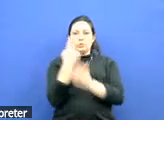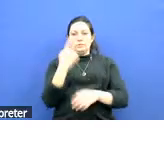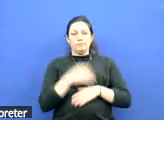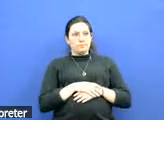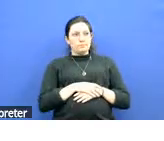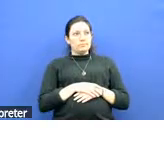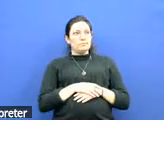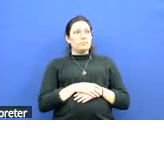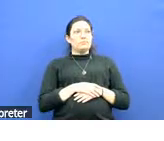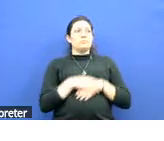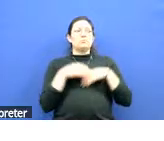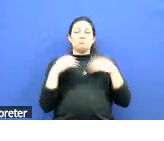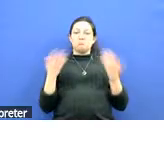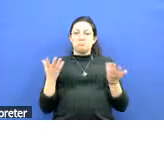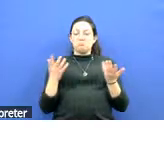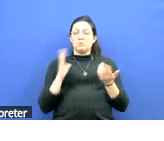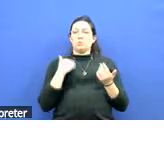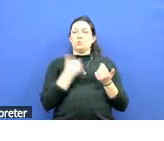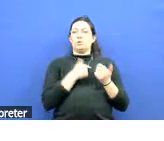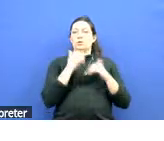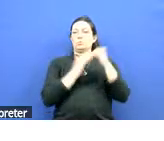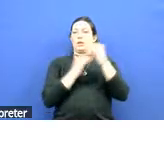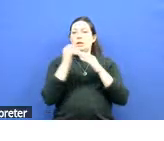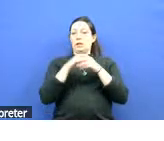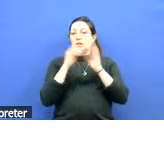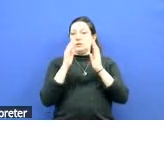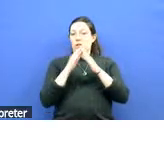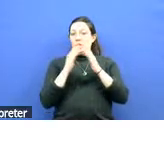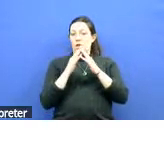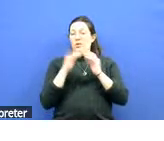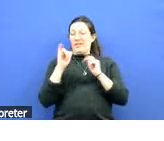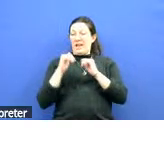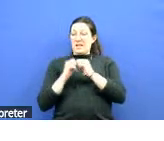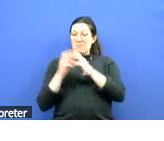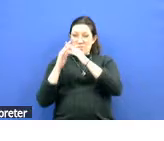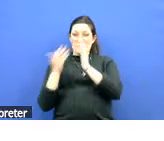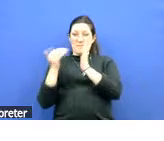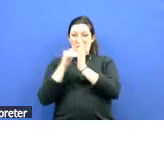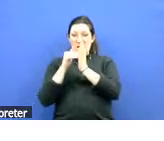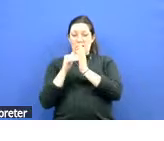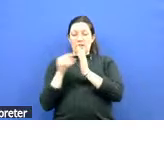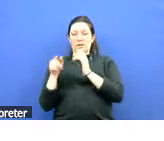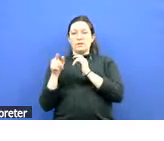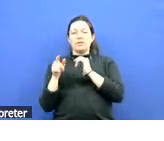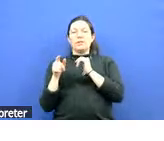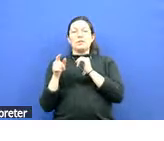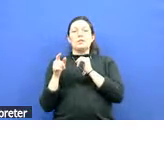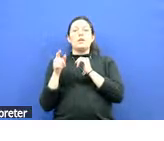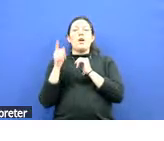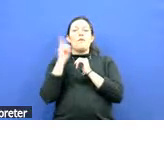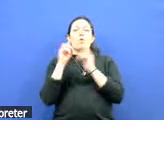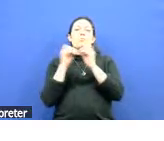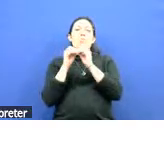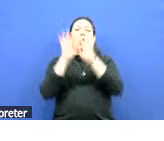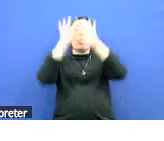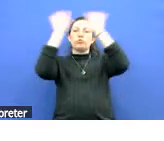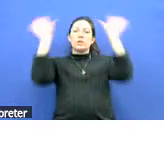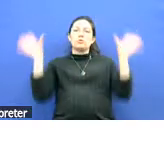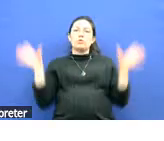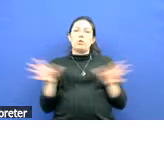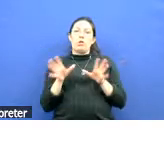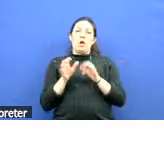These specific rebuild in town is part of a larger regional upgrade of the infrastructure to